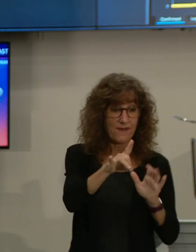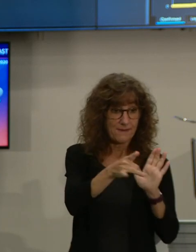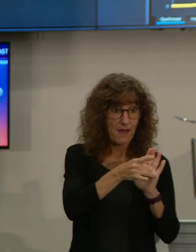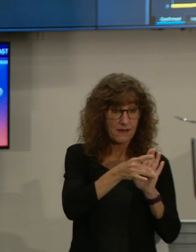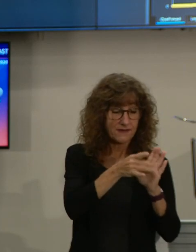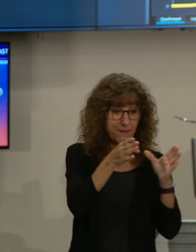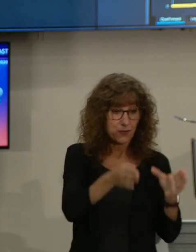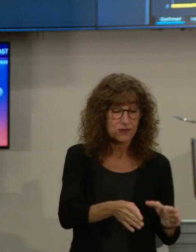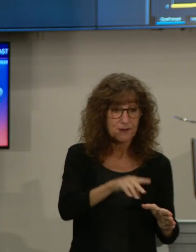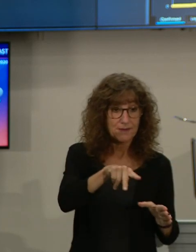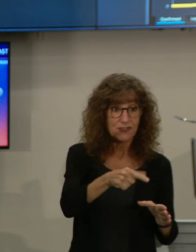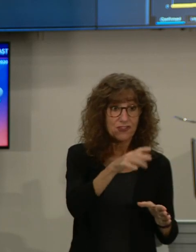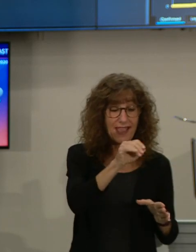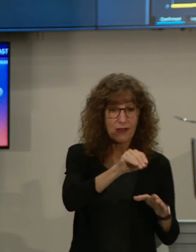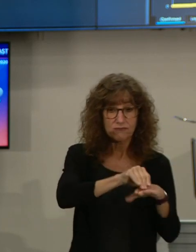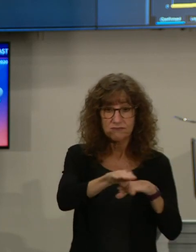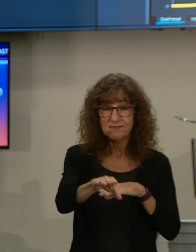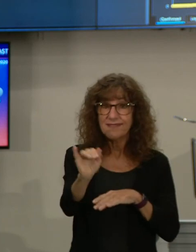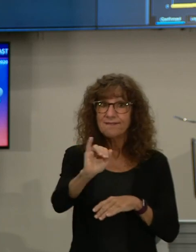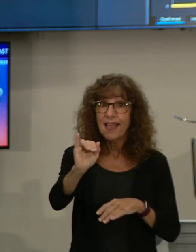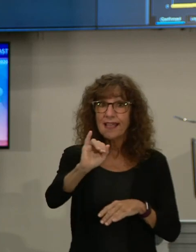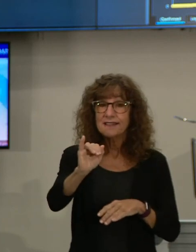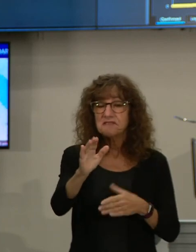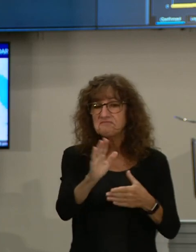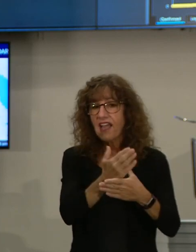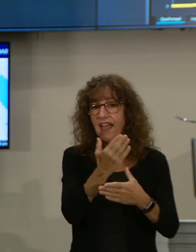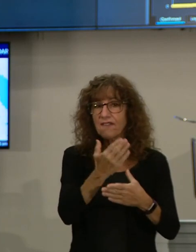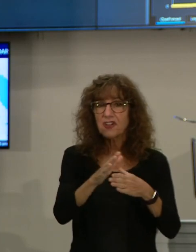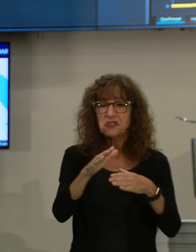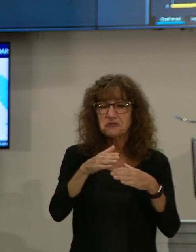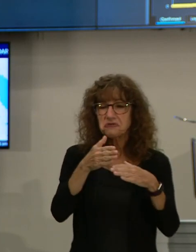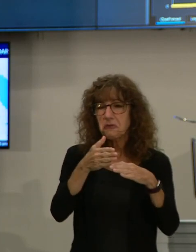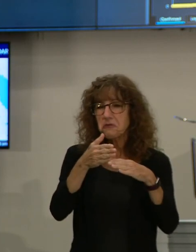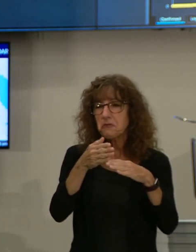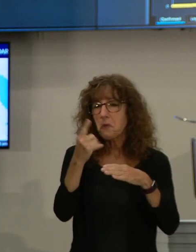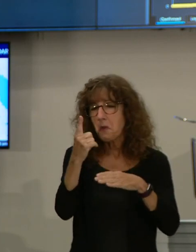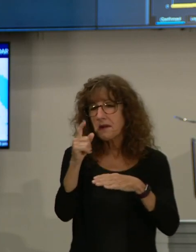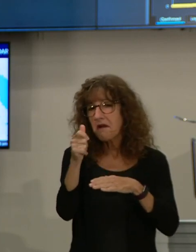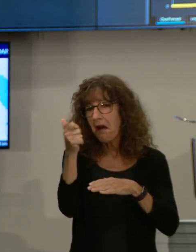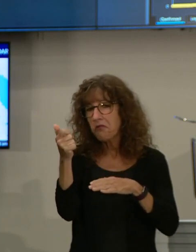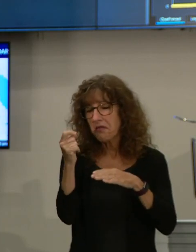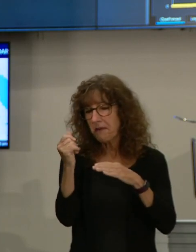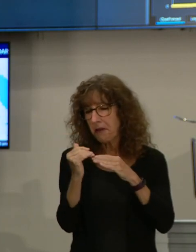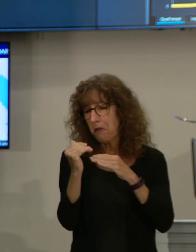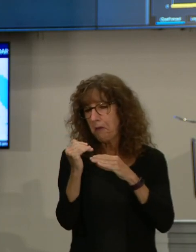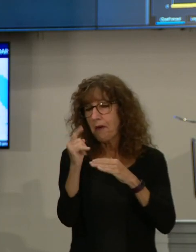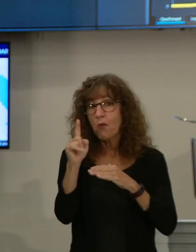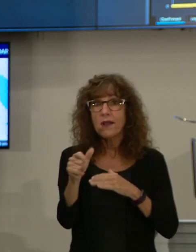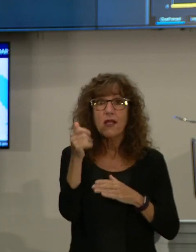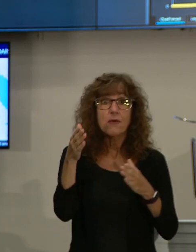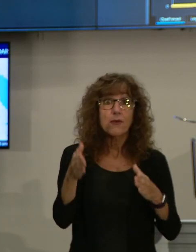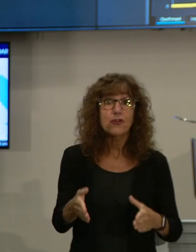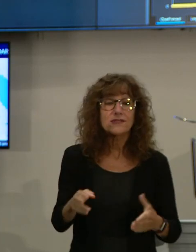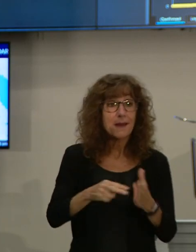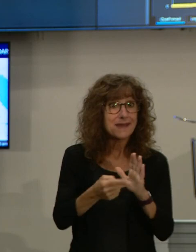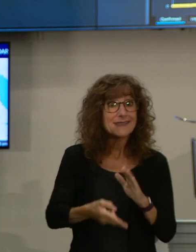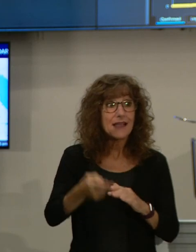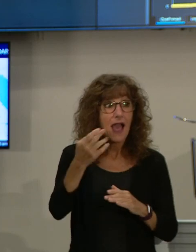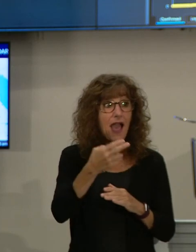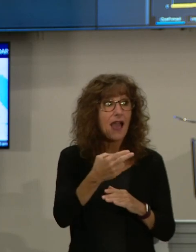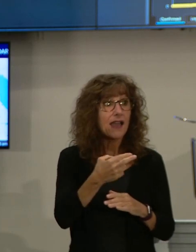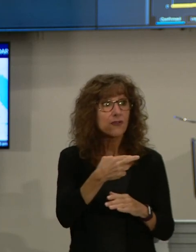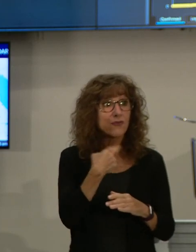Prince George's County is infecting, on average, over one other person. That puts us at high risk for an